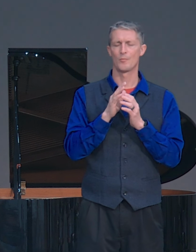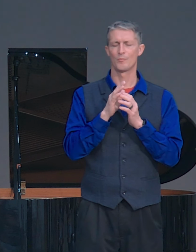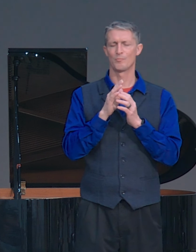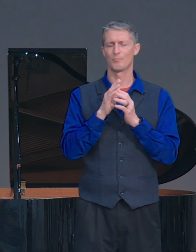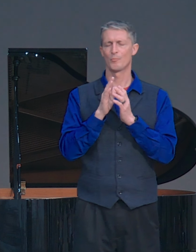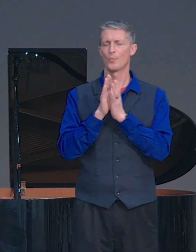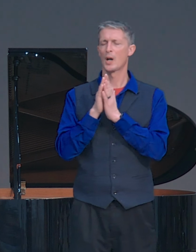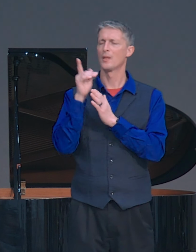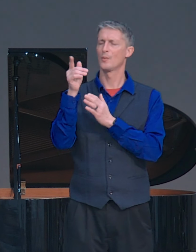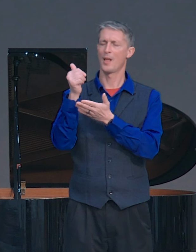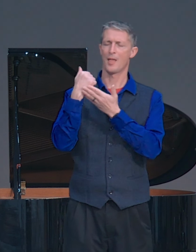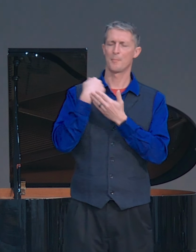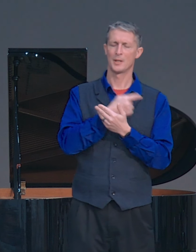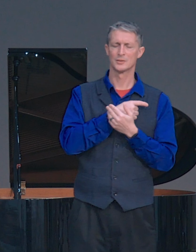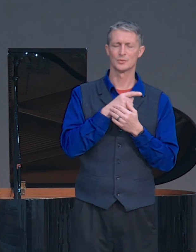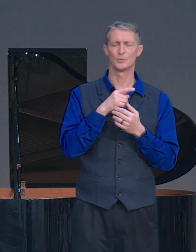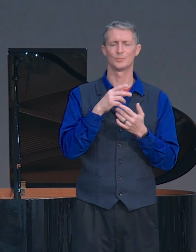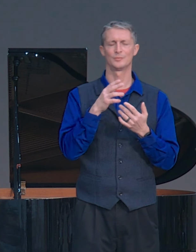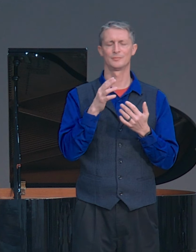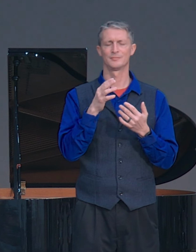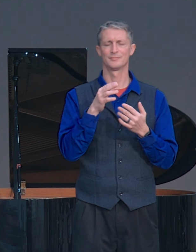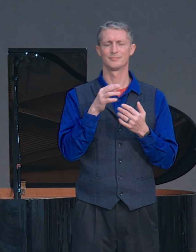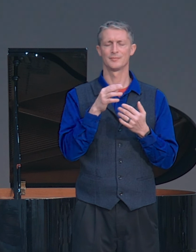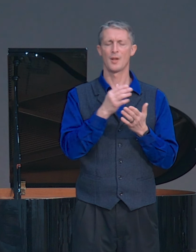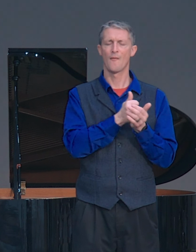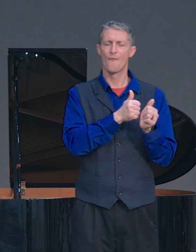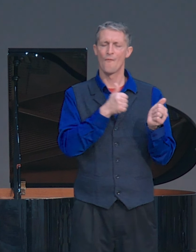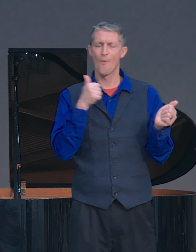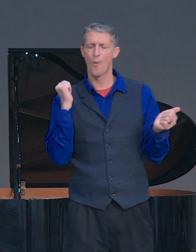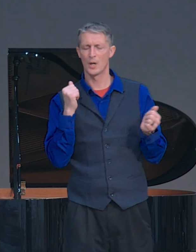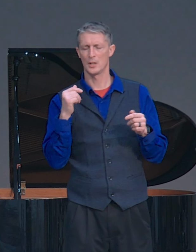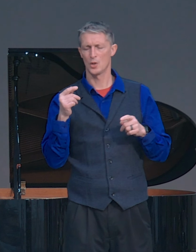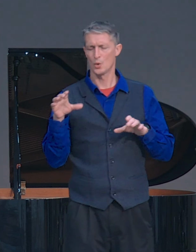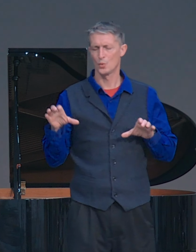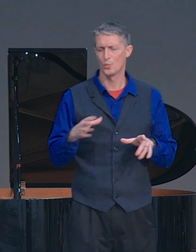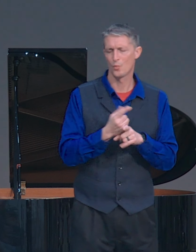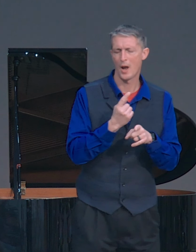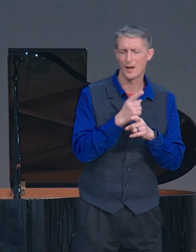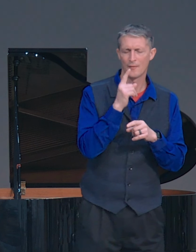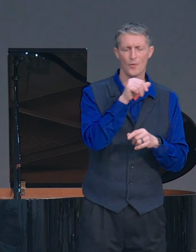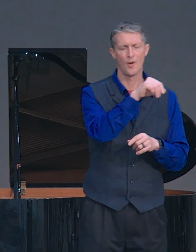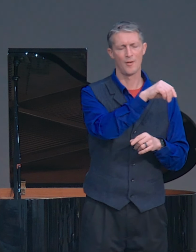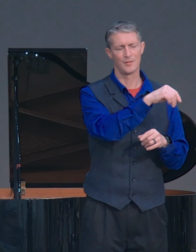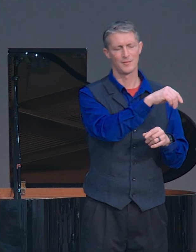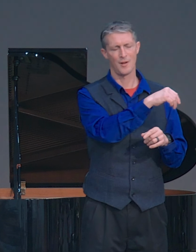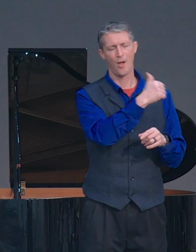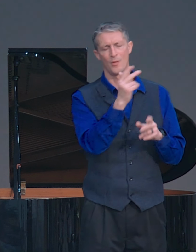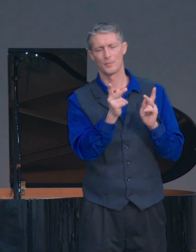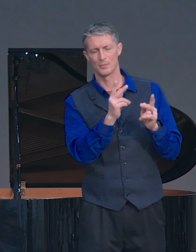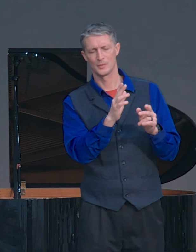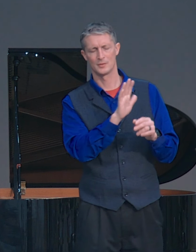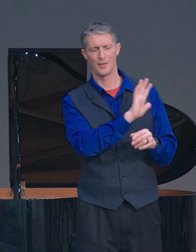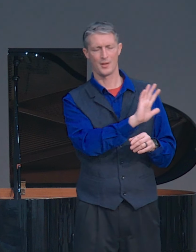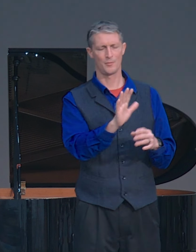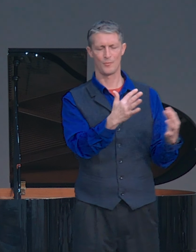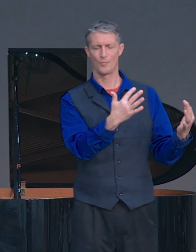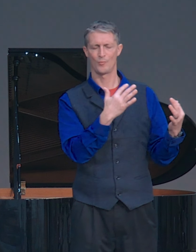us. Father, convict us of this sin and strip it away from us. Remove it